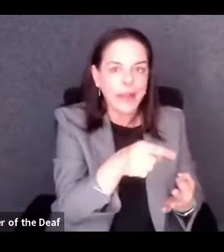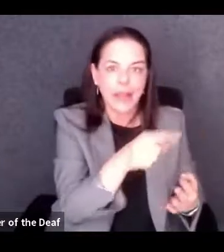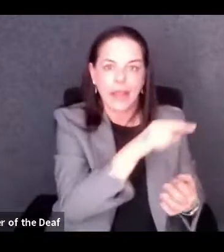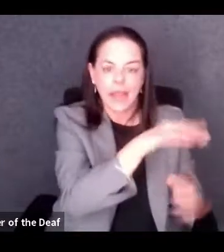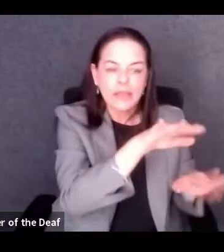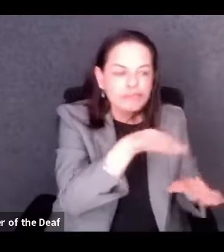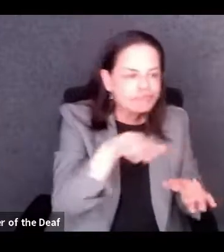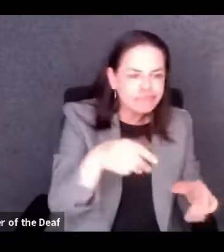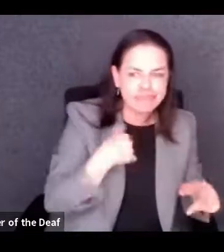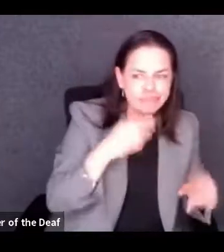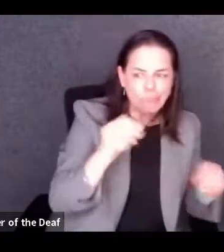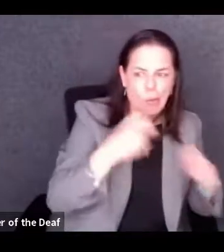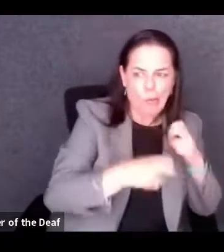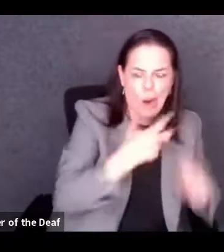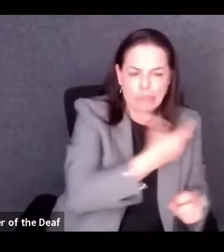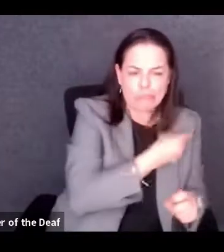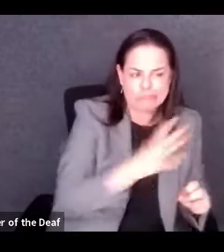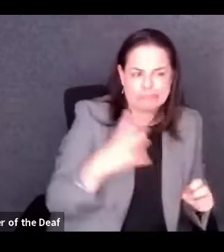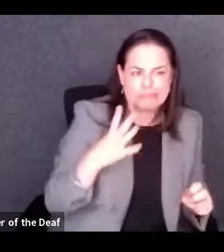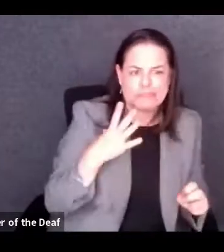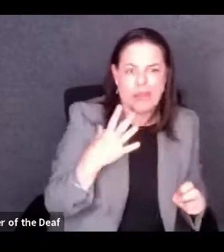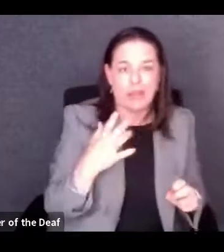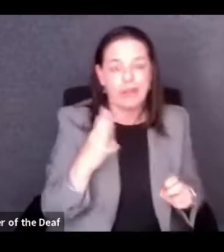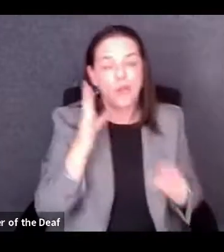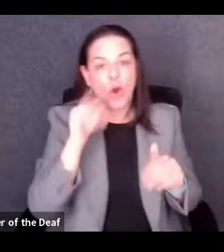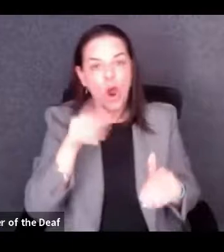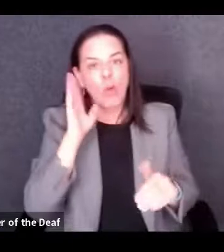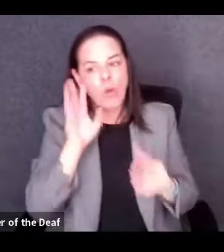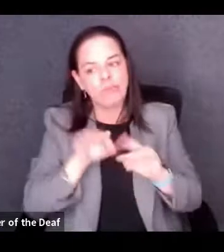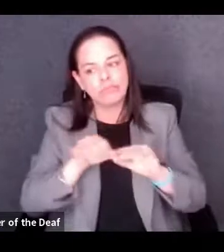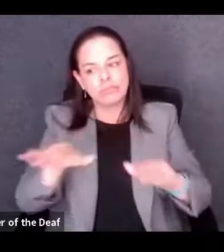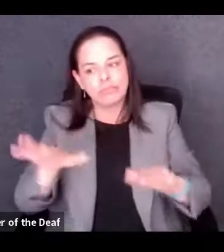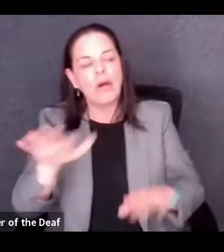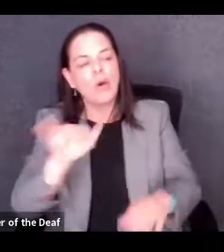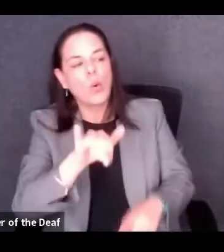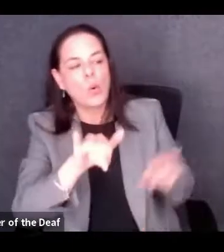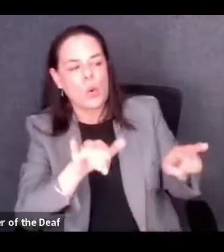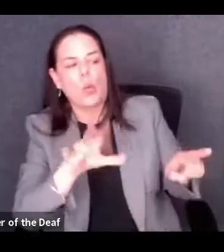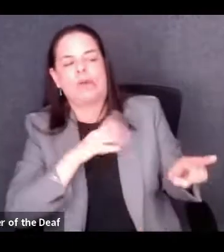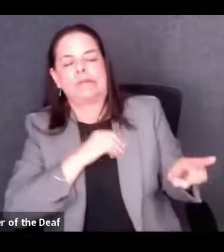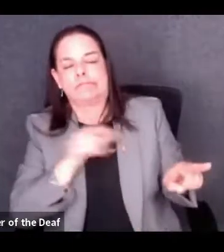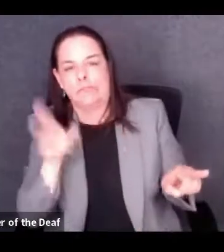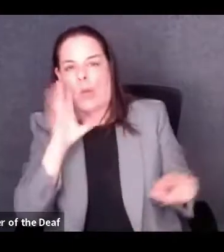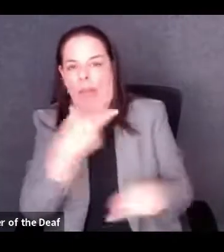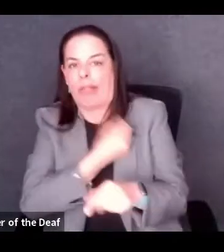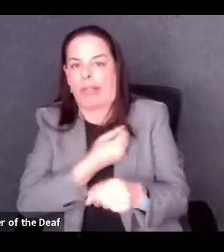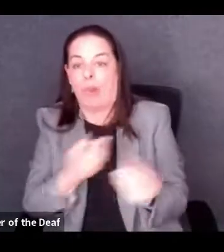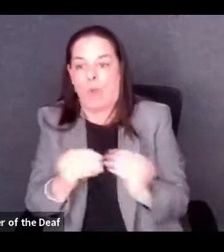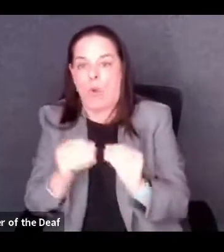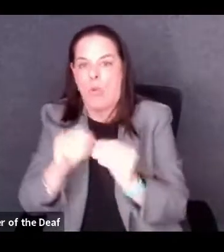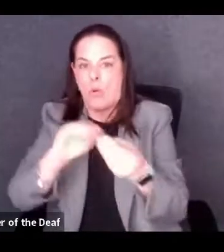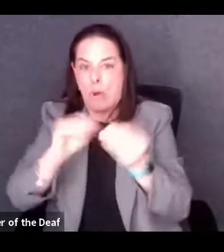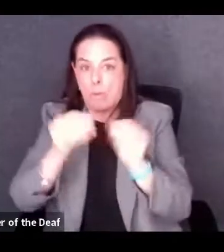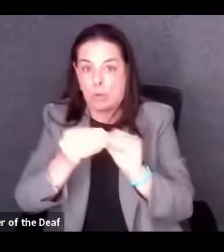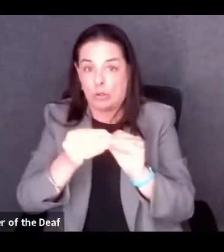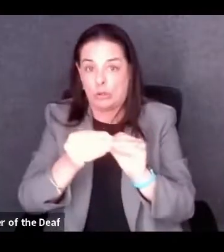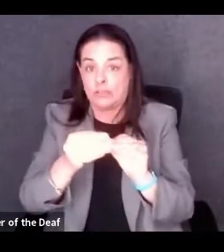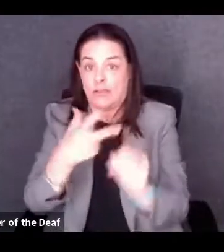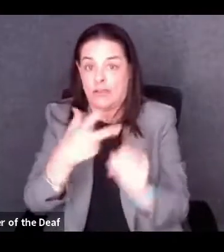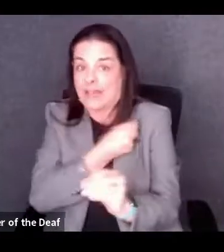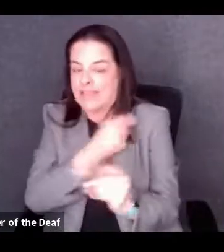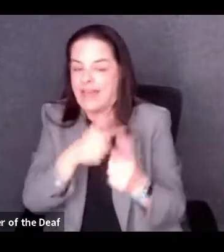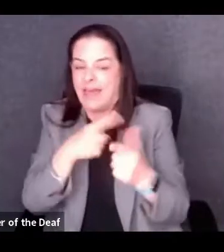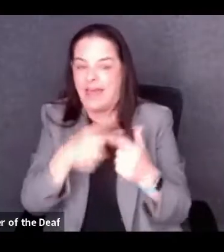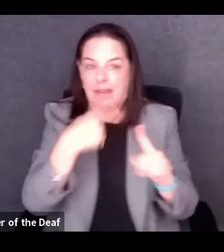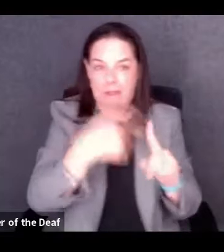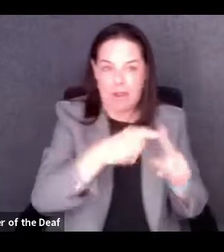and that they haven't had issues, that they'll continue to, we'll hopefully see vaccine increase and our case numbers will go down.